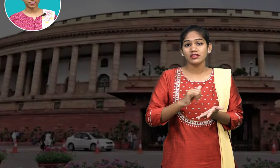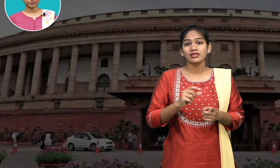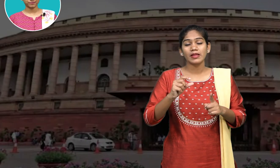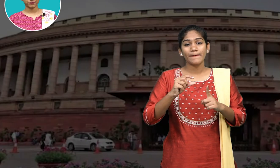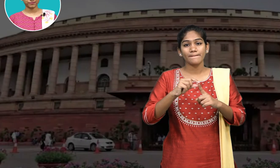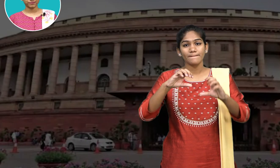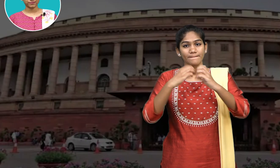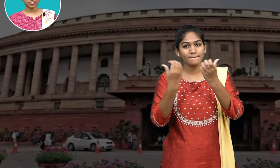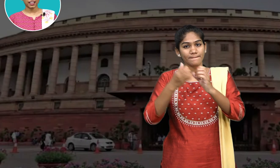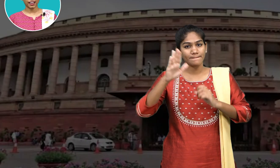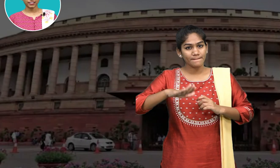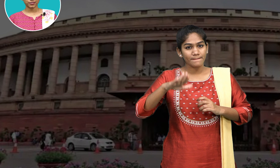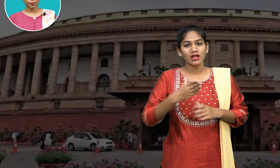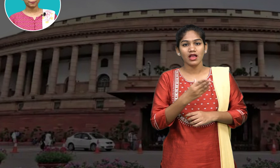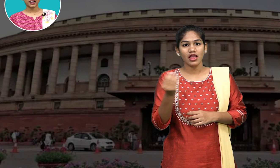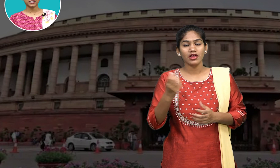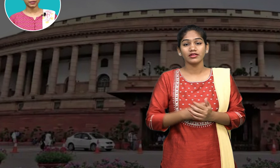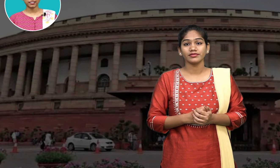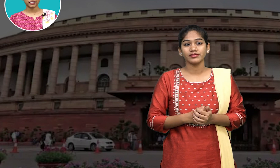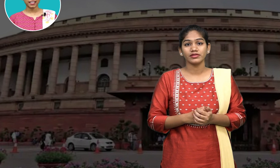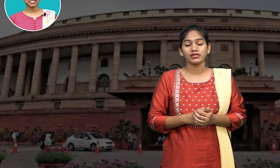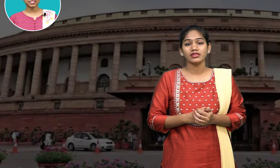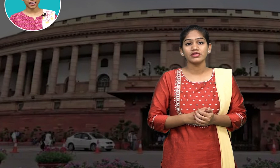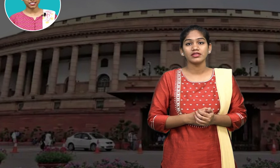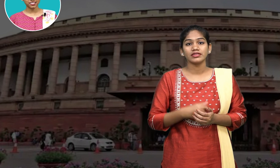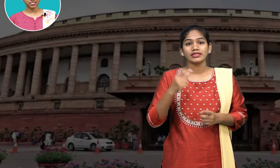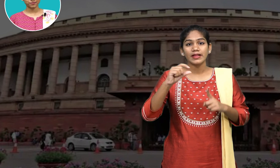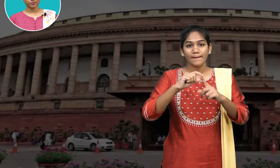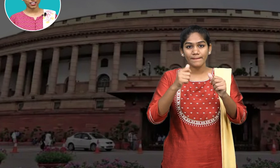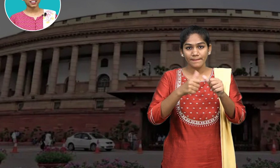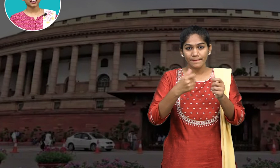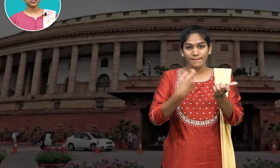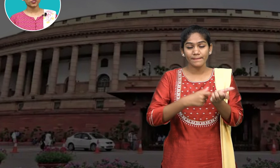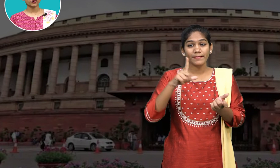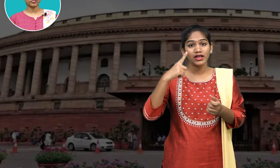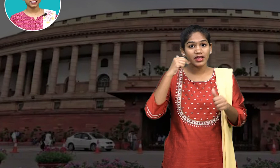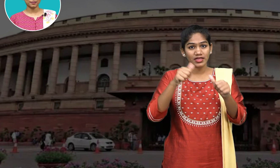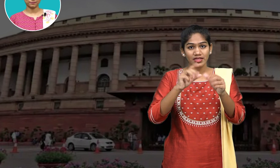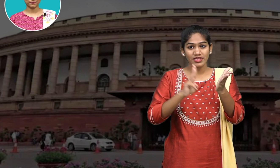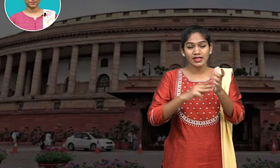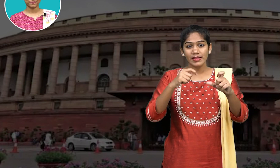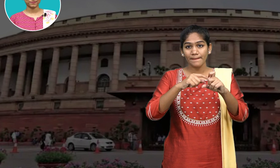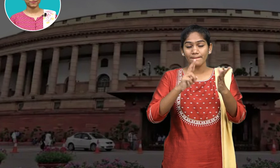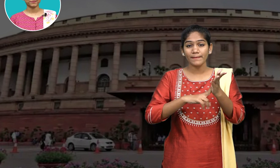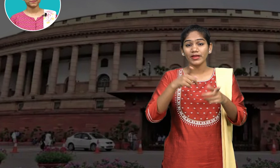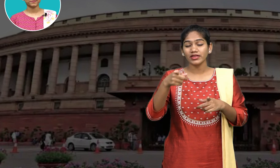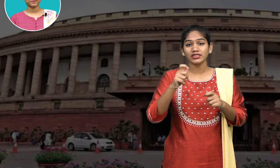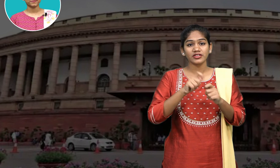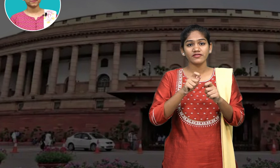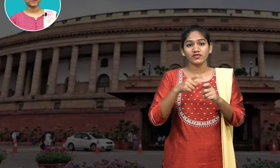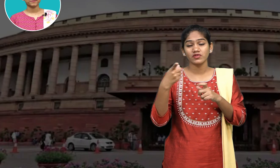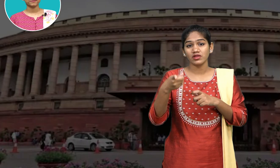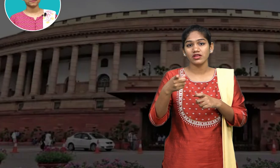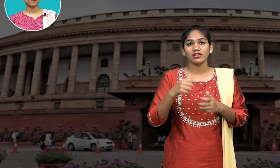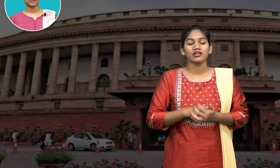Parliament, and Parliament exercises control over them.